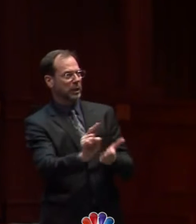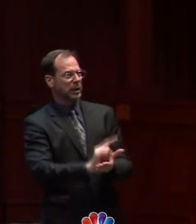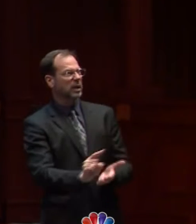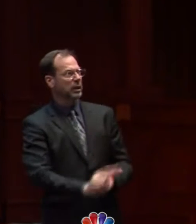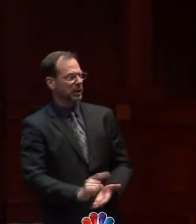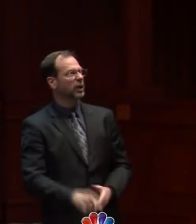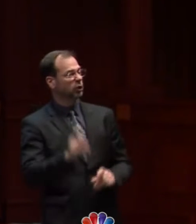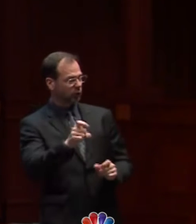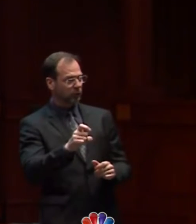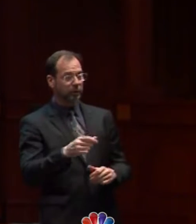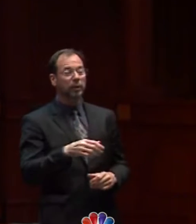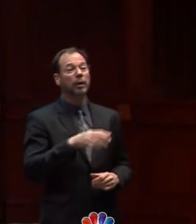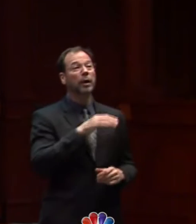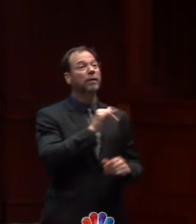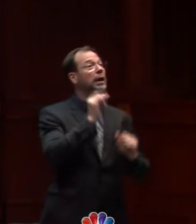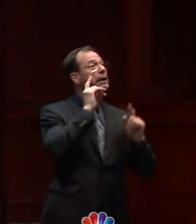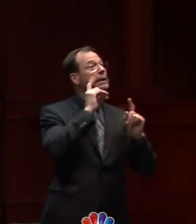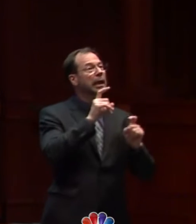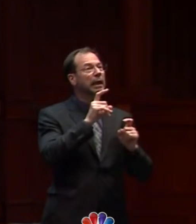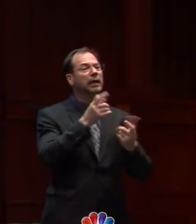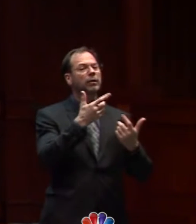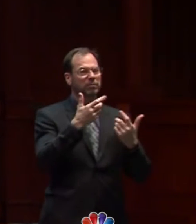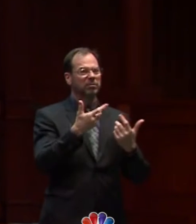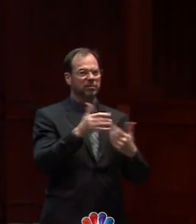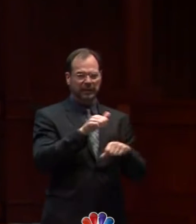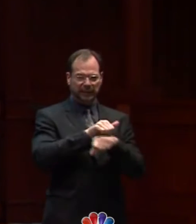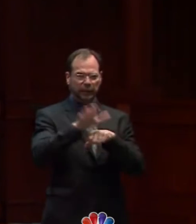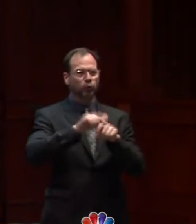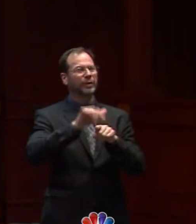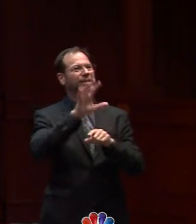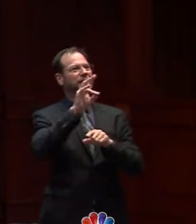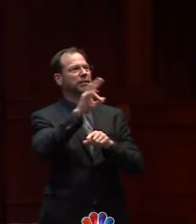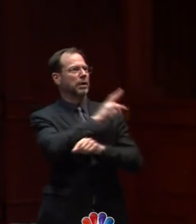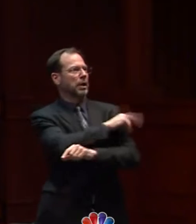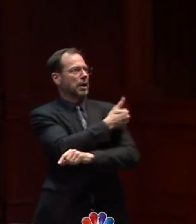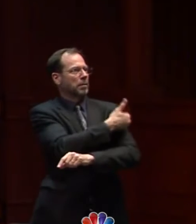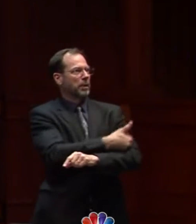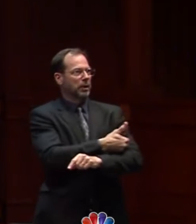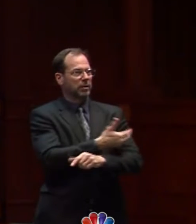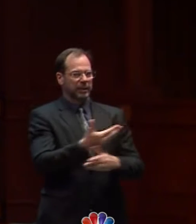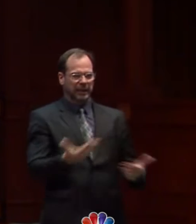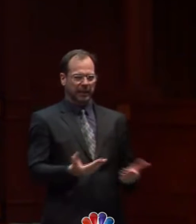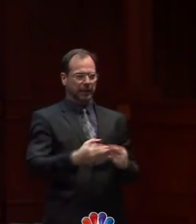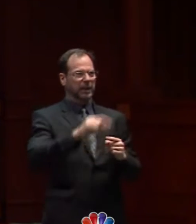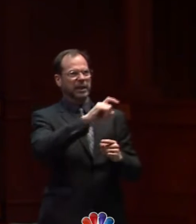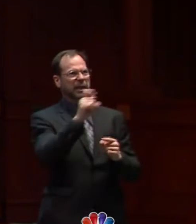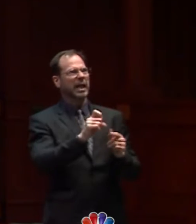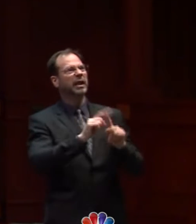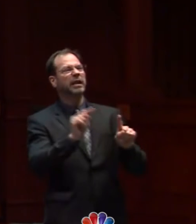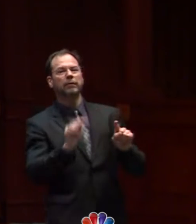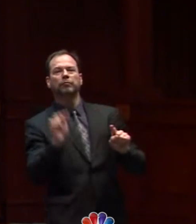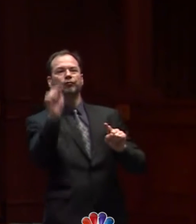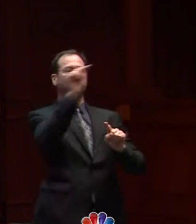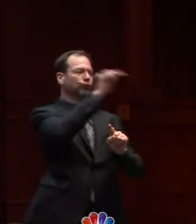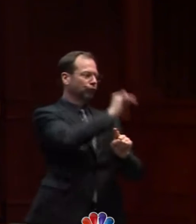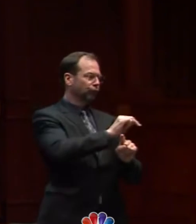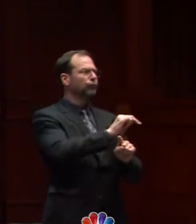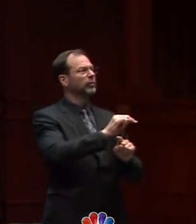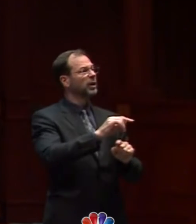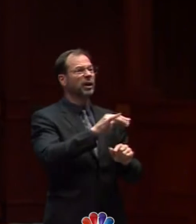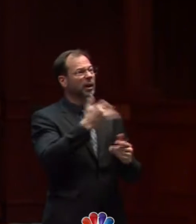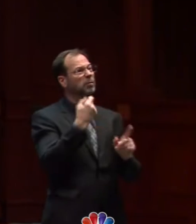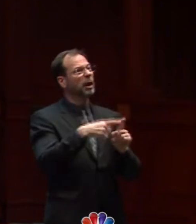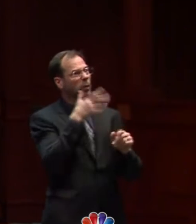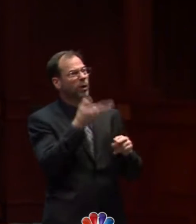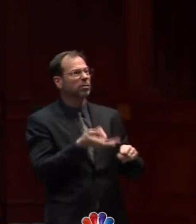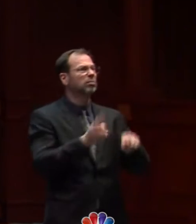of now, those tests were shipped to 7 hospital locations around the state of Texas, with that number to increase